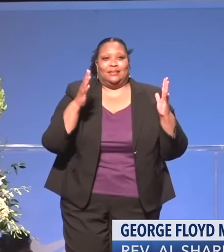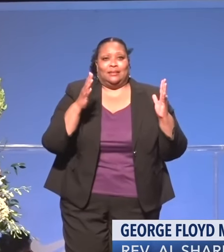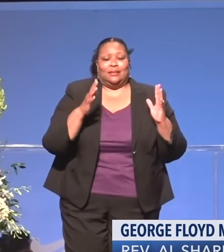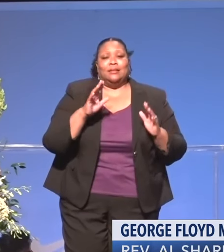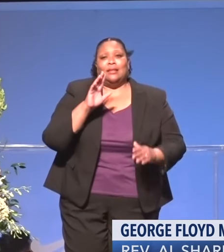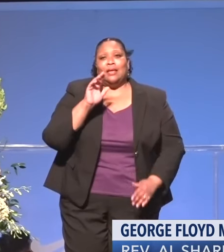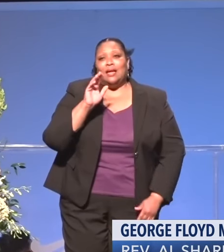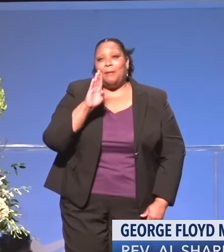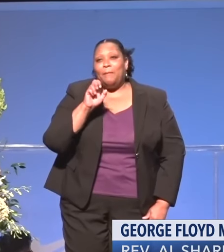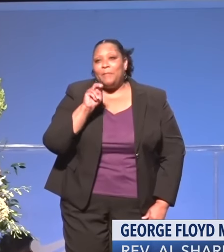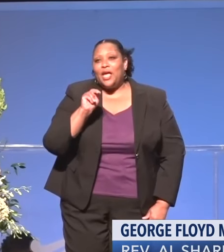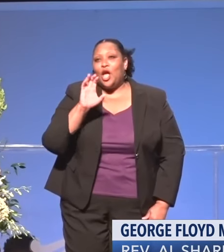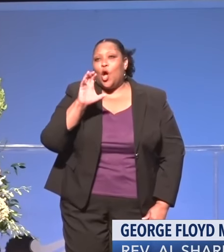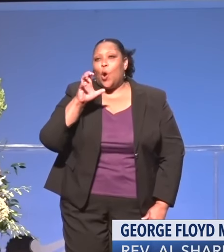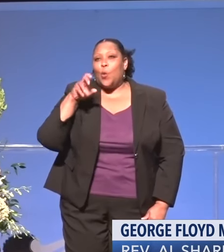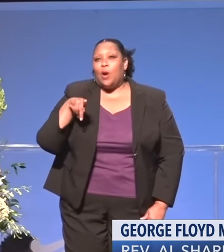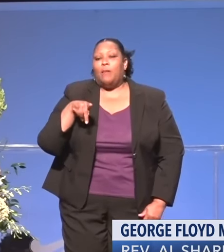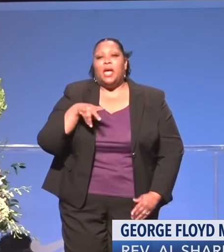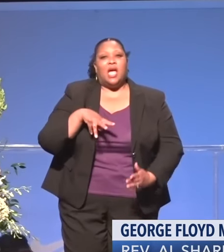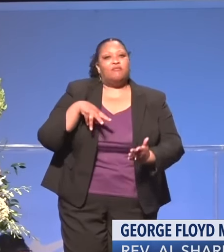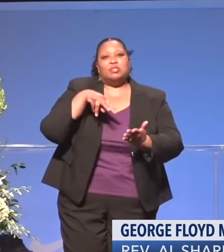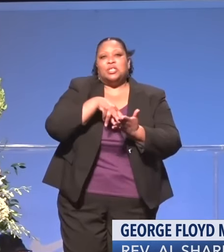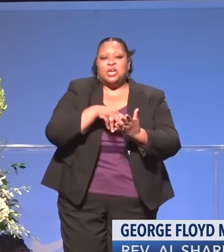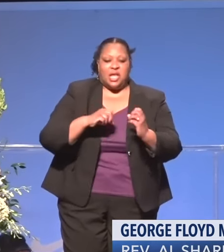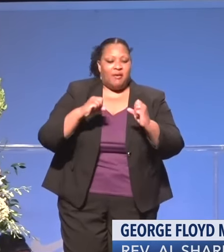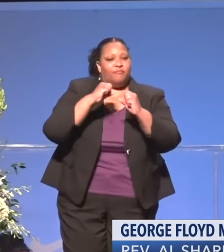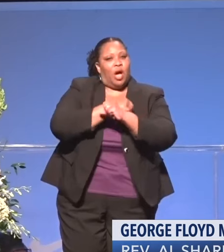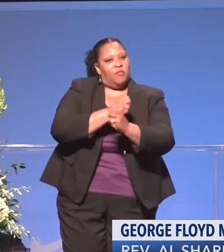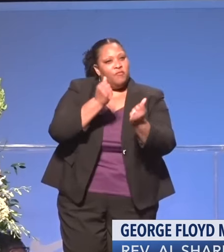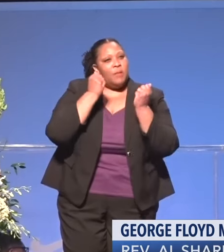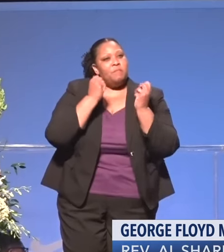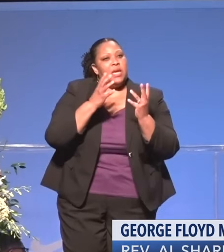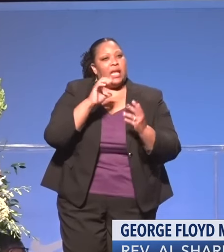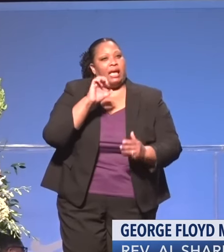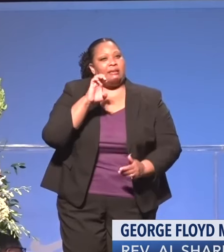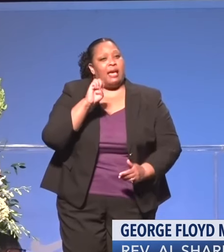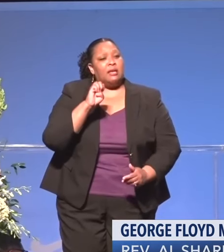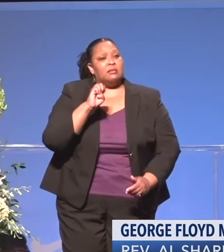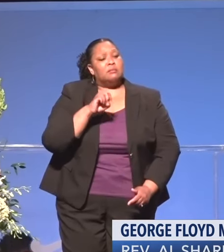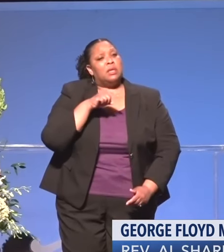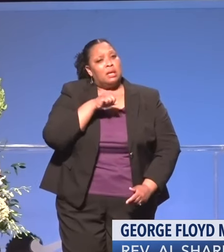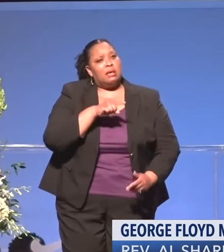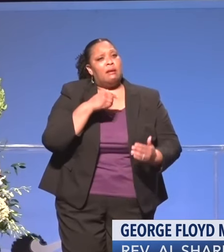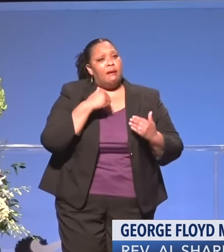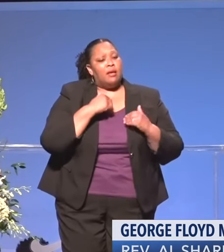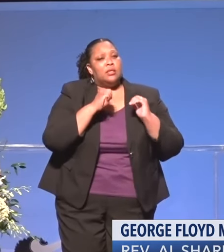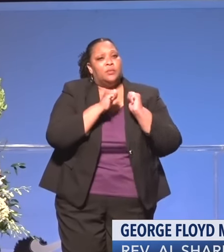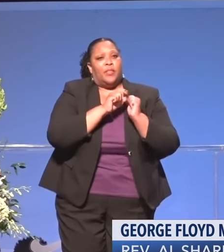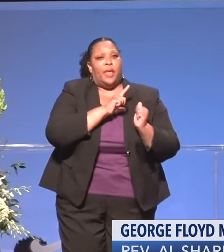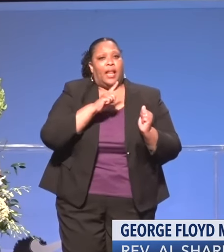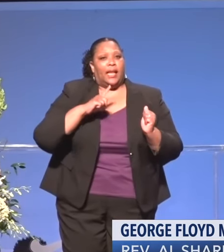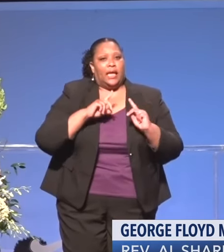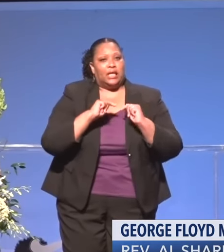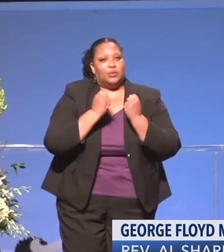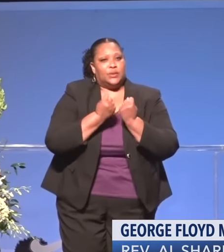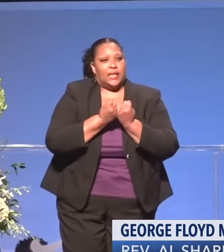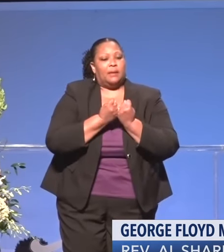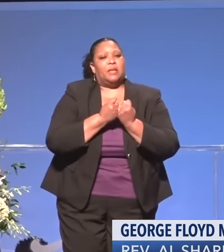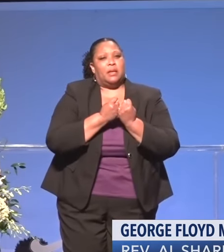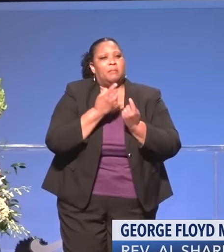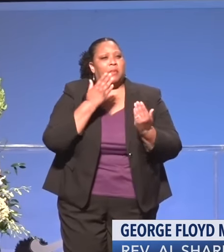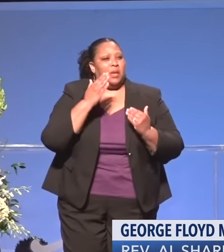Ben Crump has fought and stood for many cases and he has with him a legal team. I'm sure that'll be